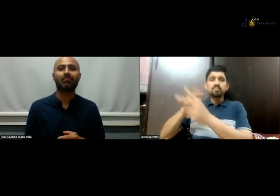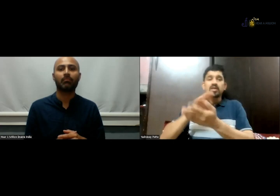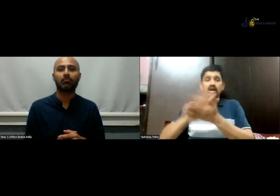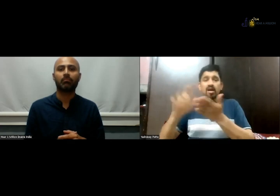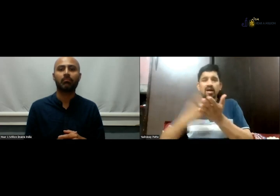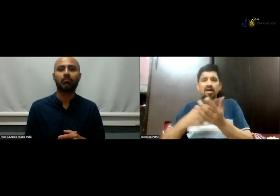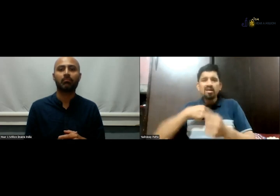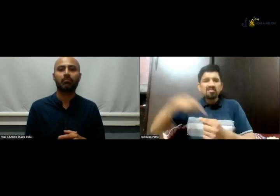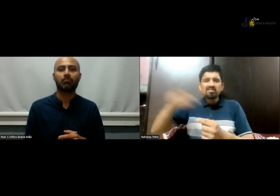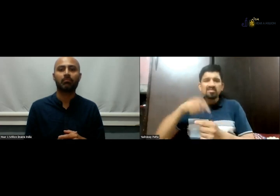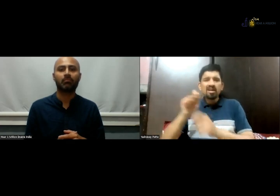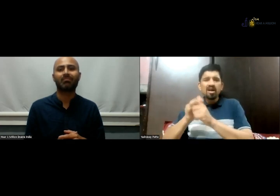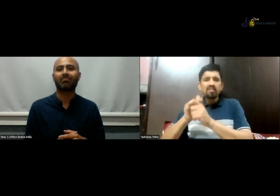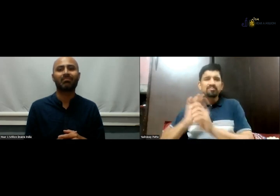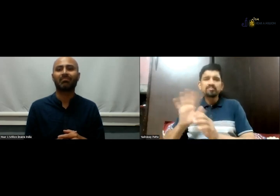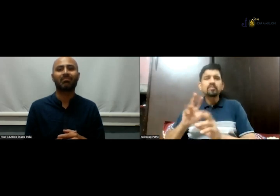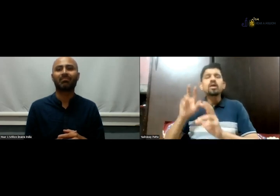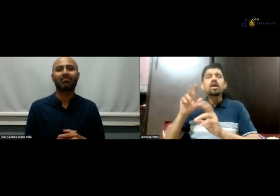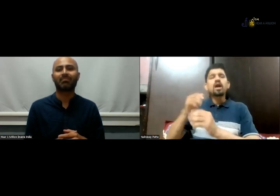So